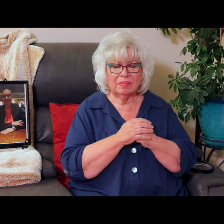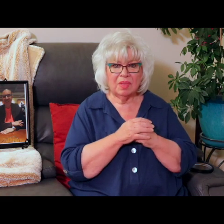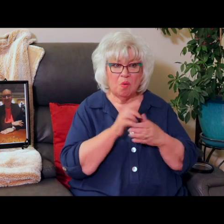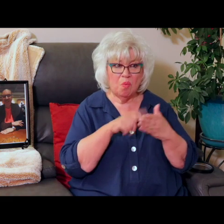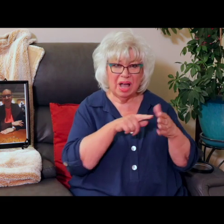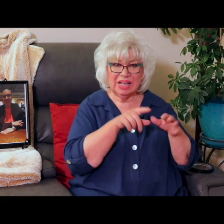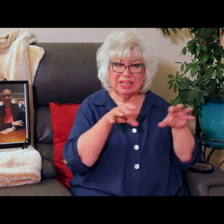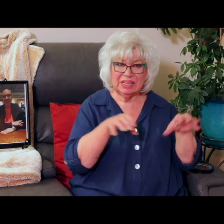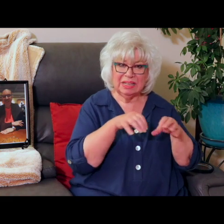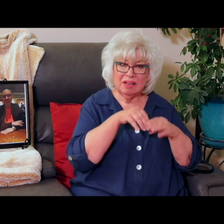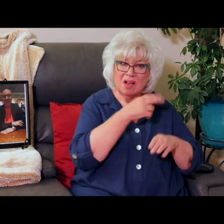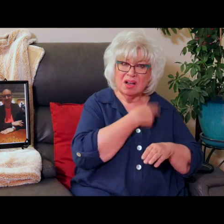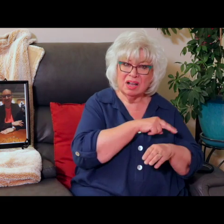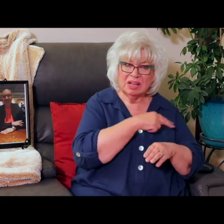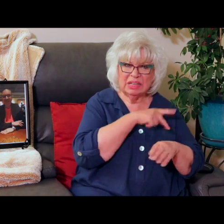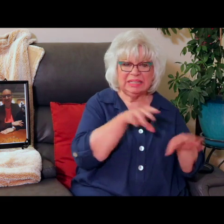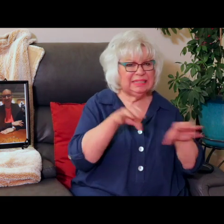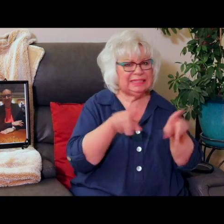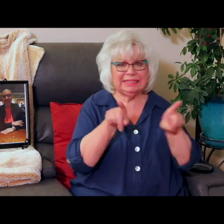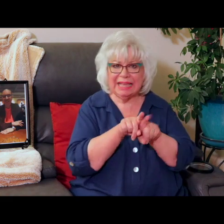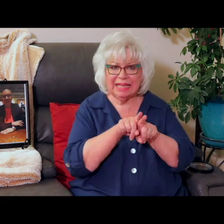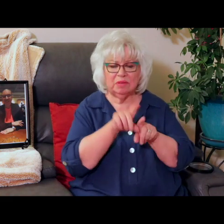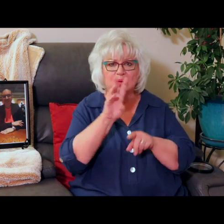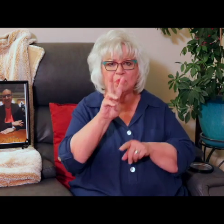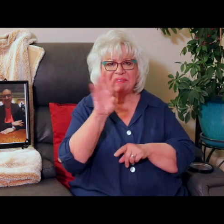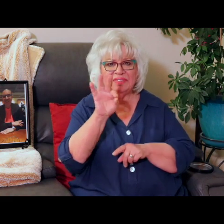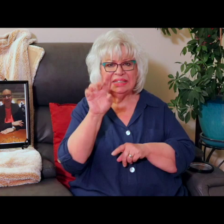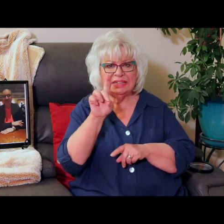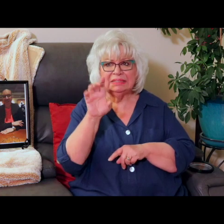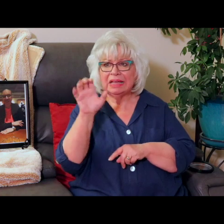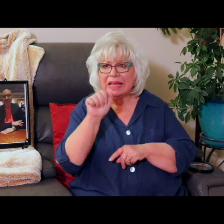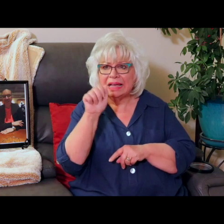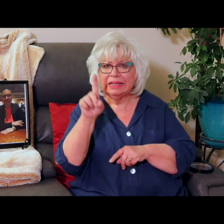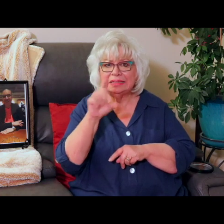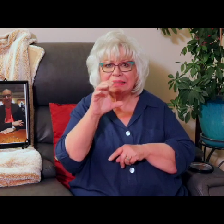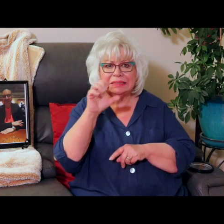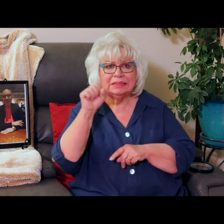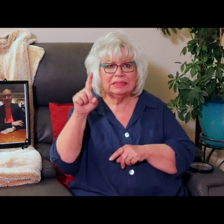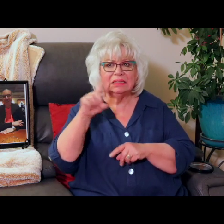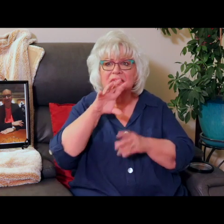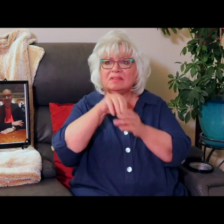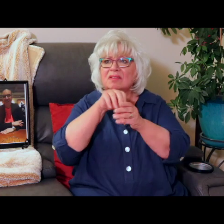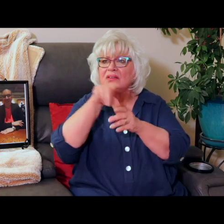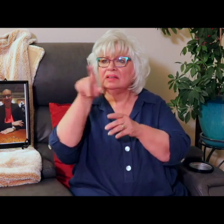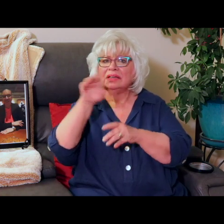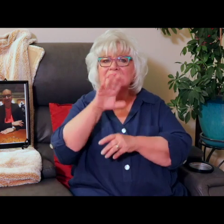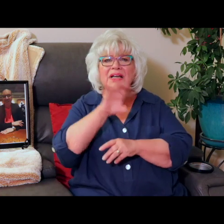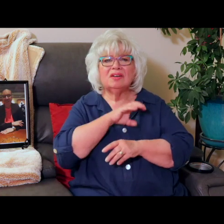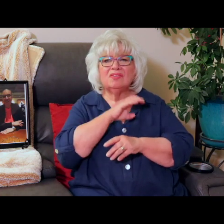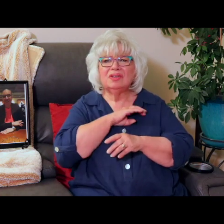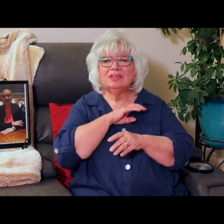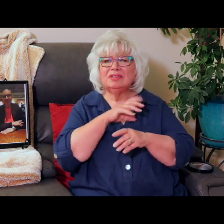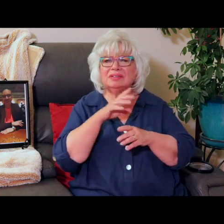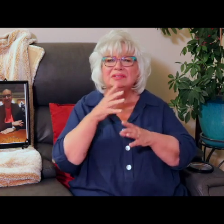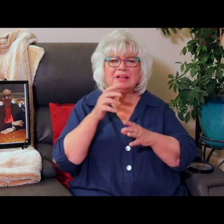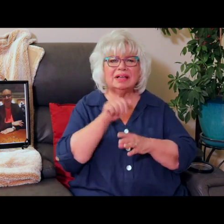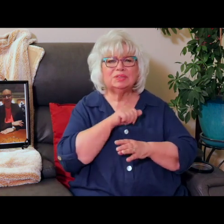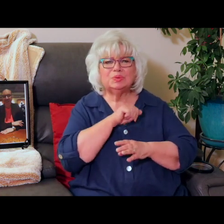away. What he did in hospital is exactly what he did for WFD, the World Federation for the Deaf.